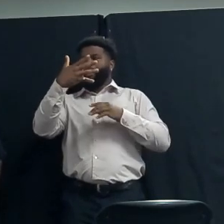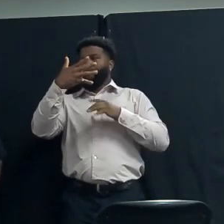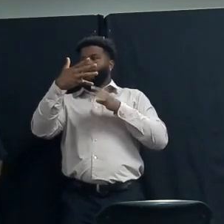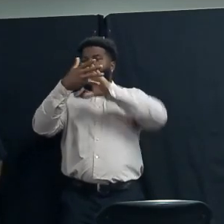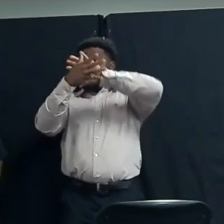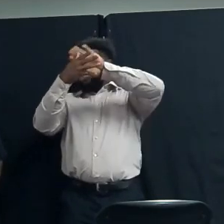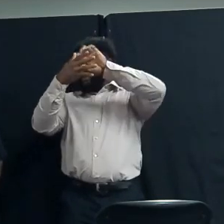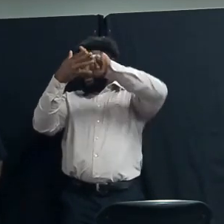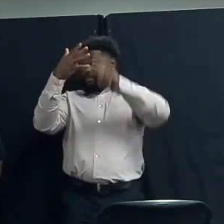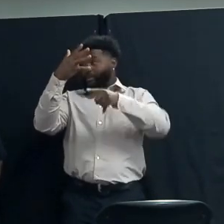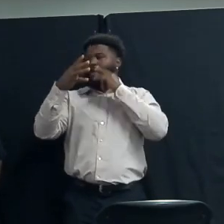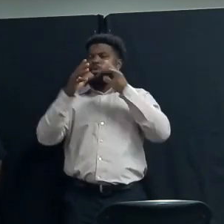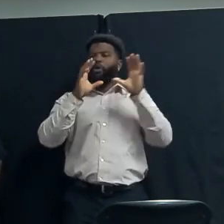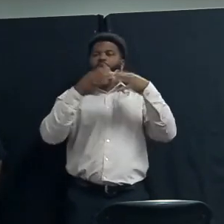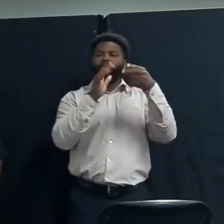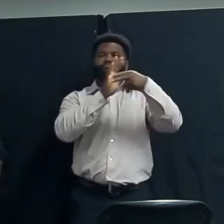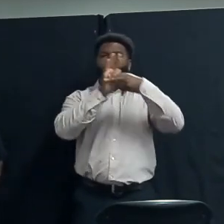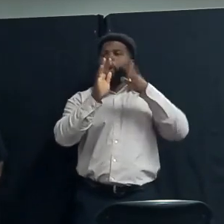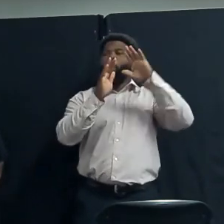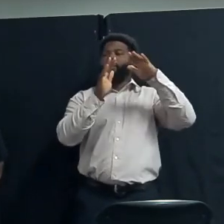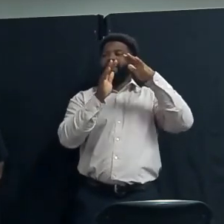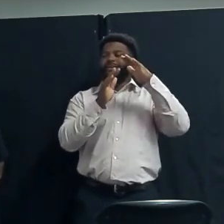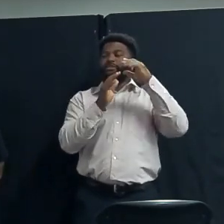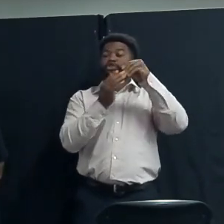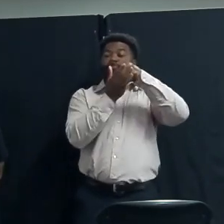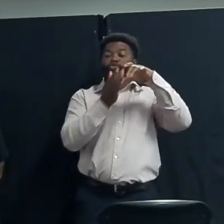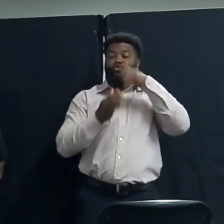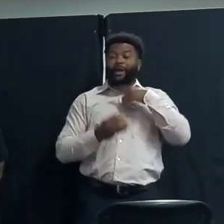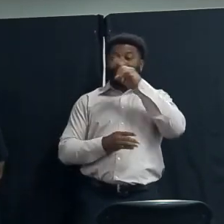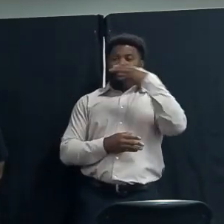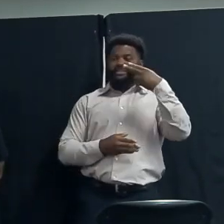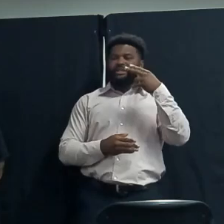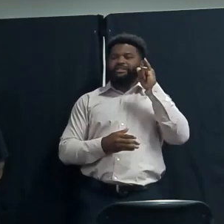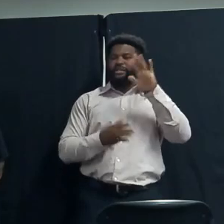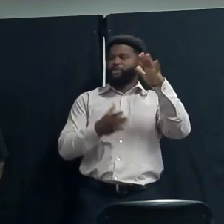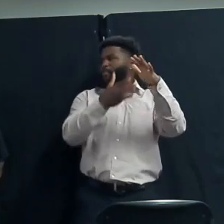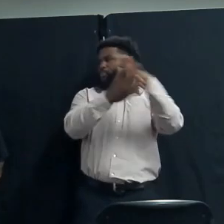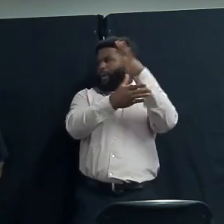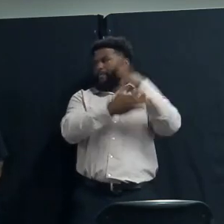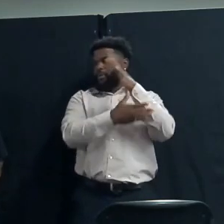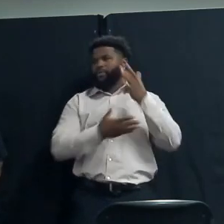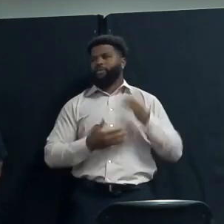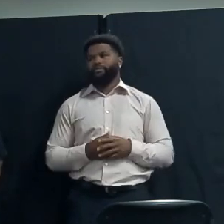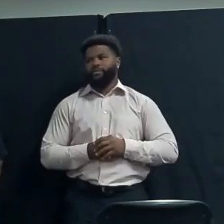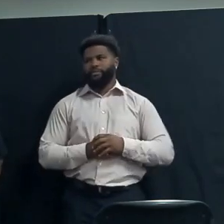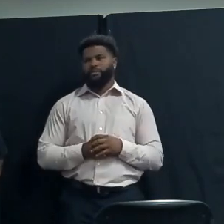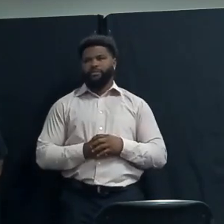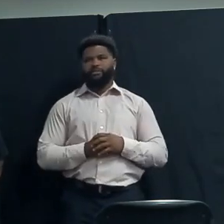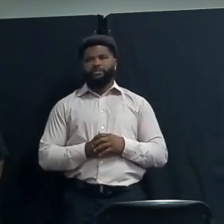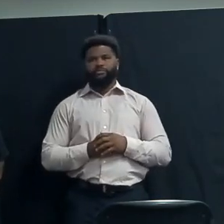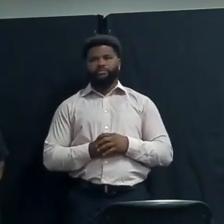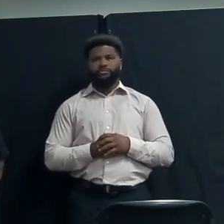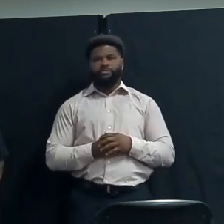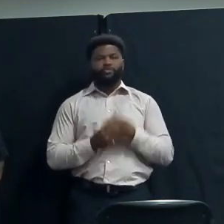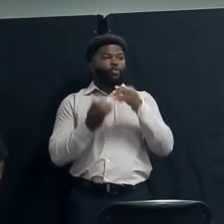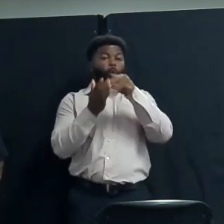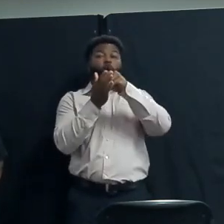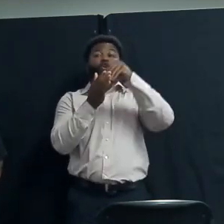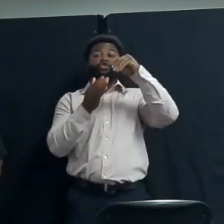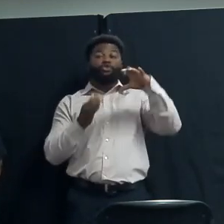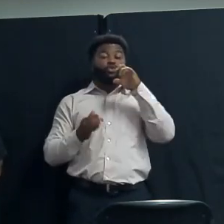with disabilities as their primary. So for example, a student who is identified with